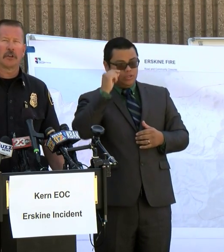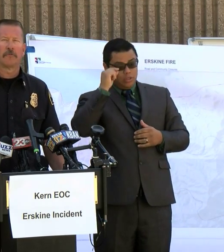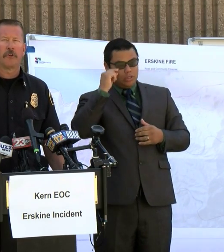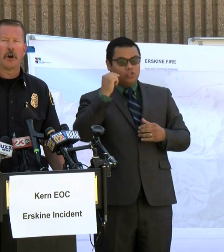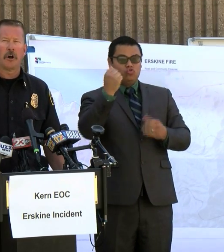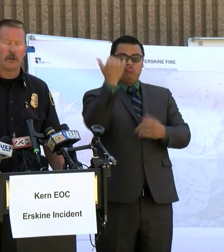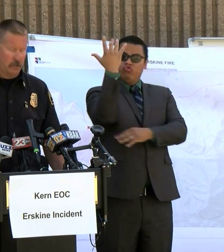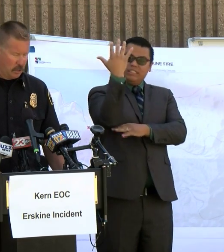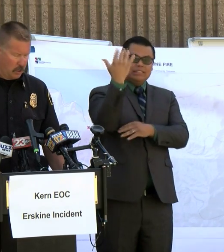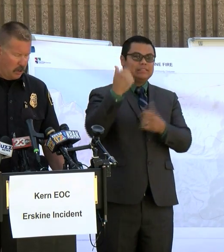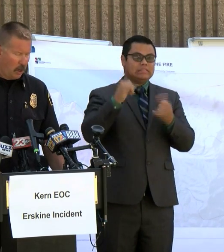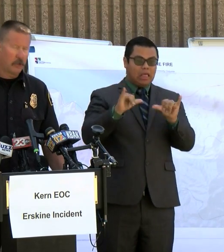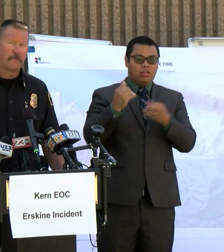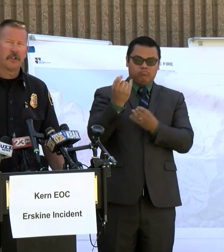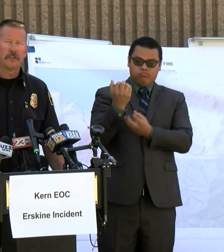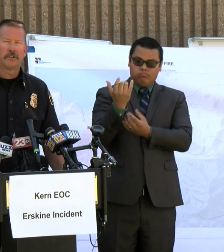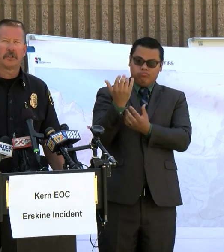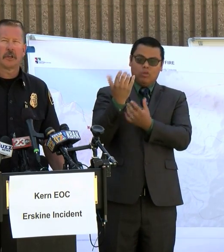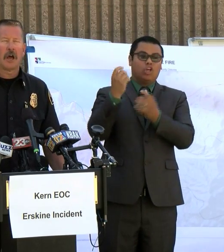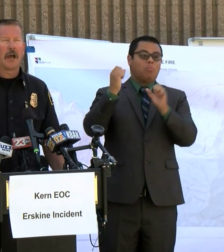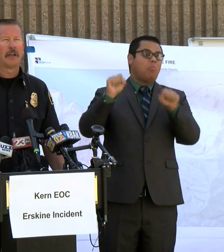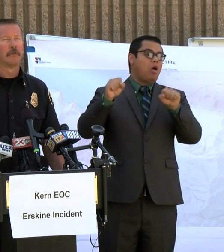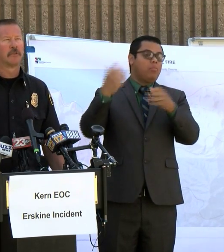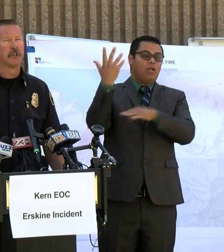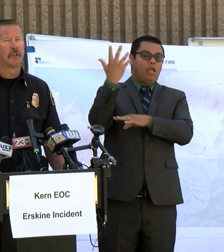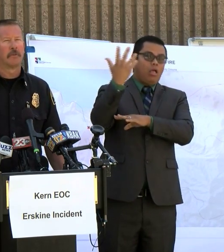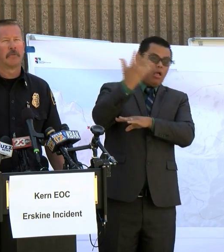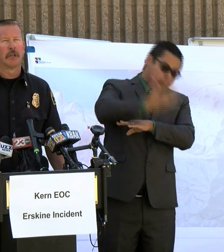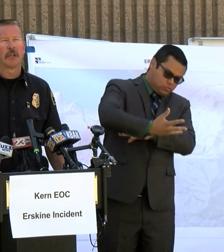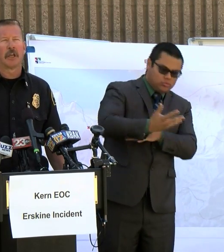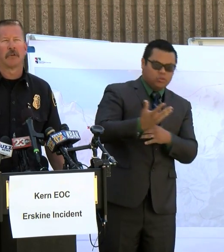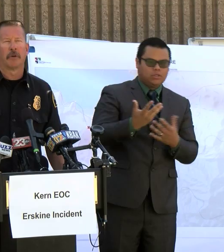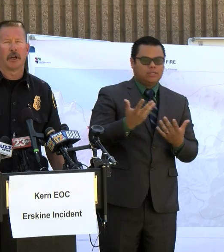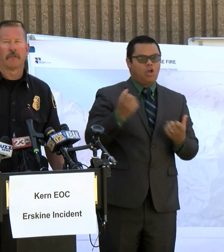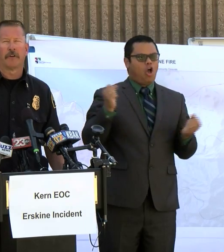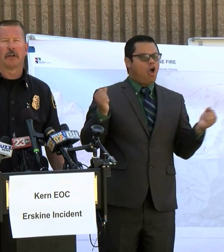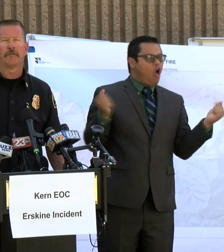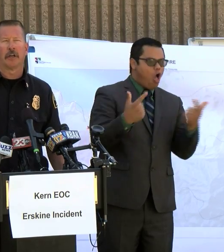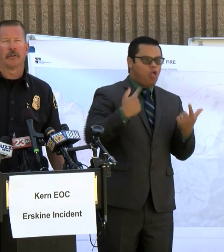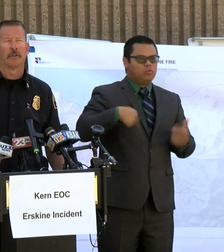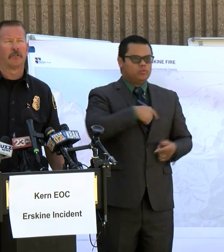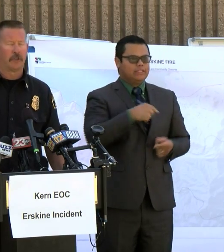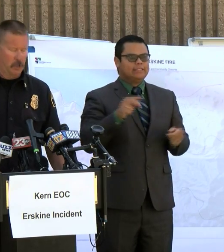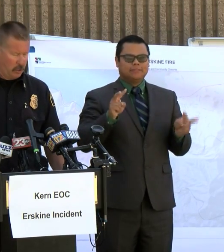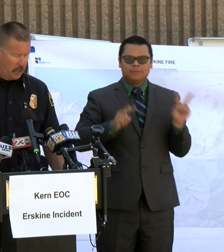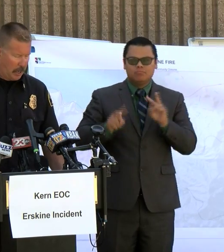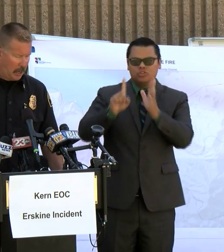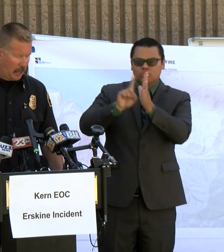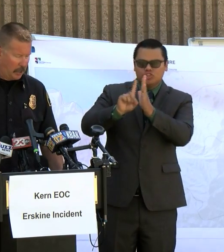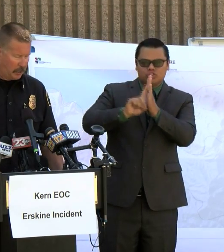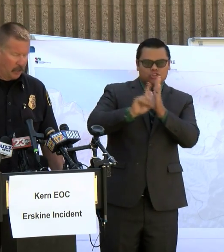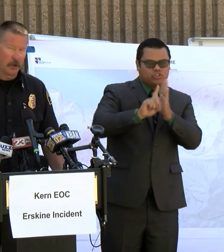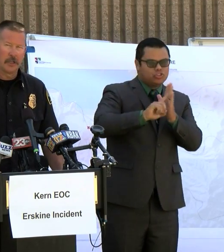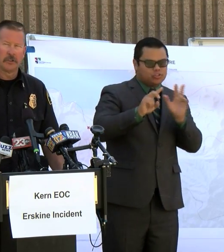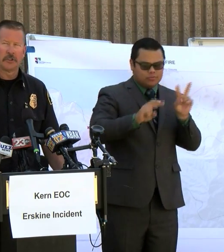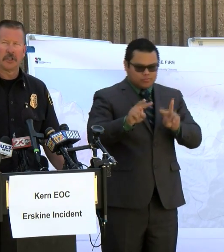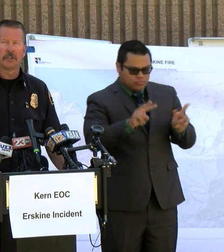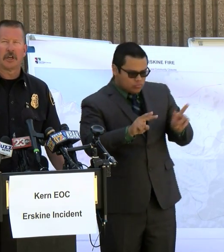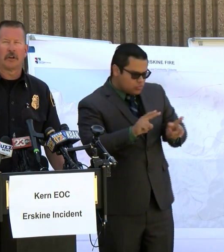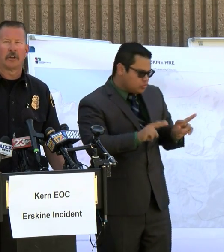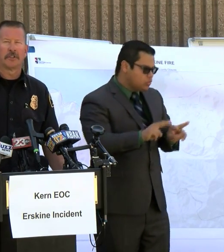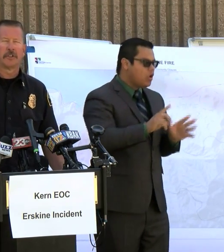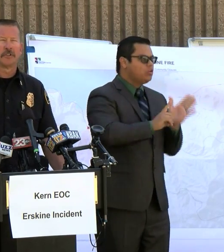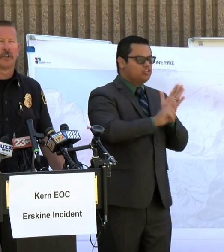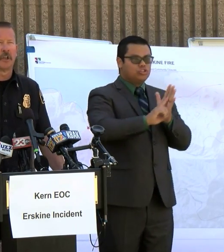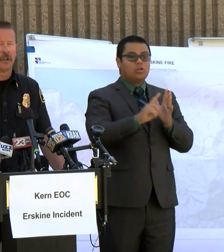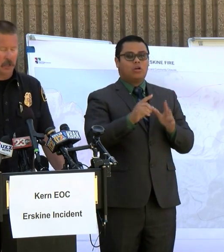trees that could fall. All of these items need to be mitigated by our firefighters and other agencies